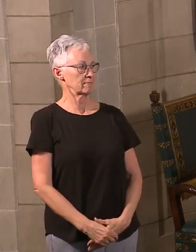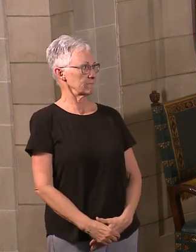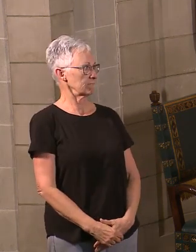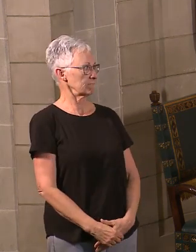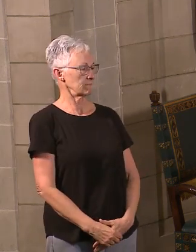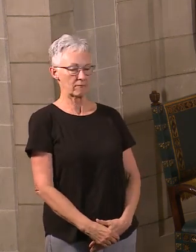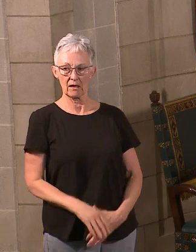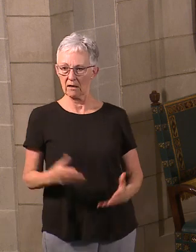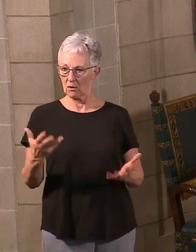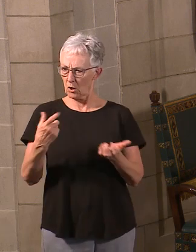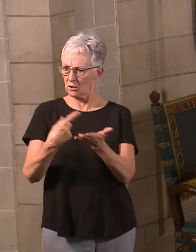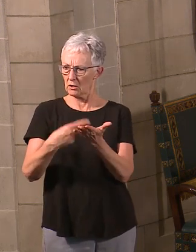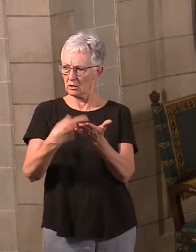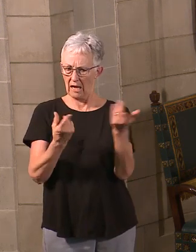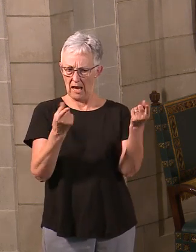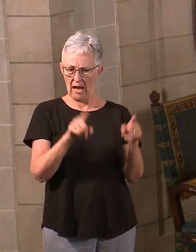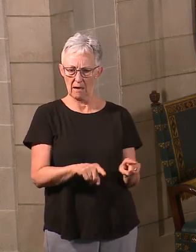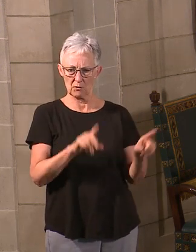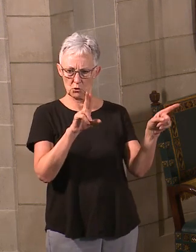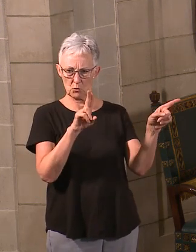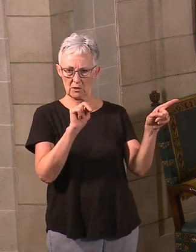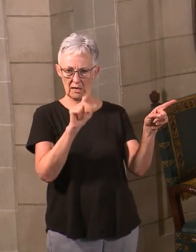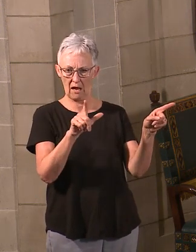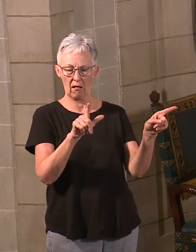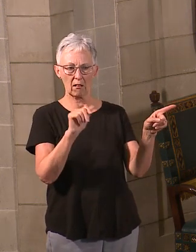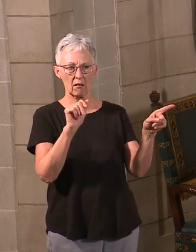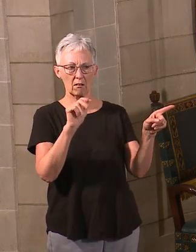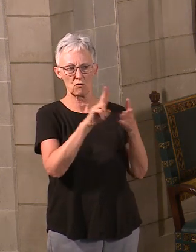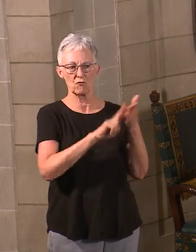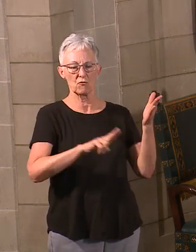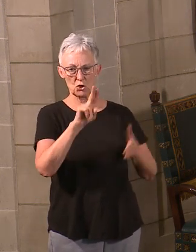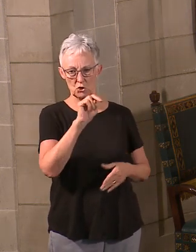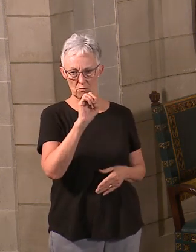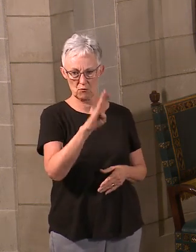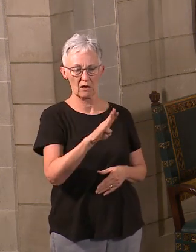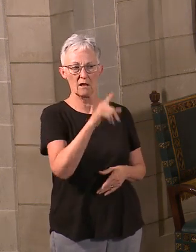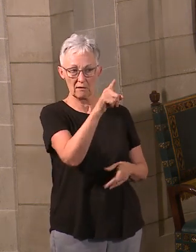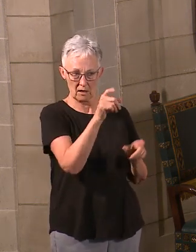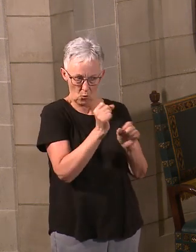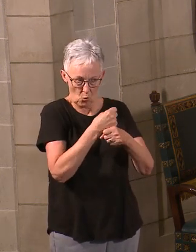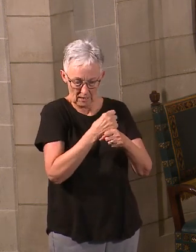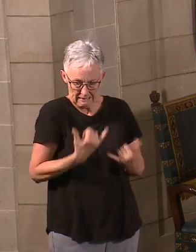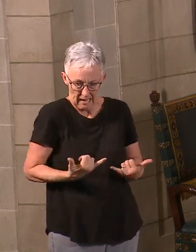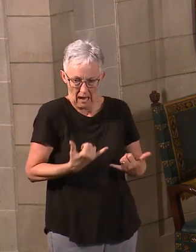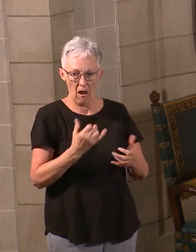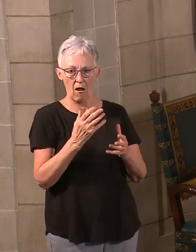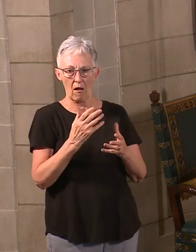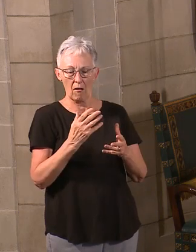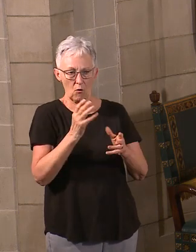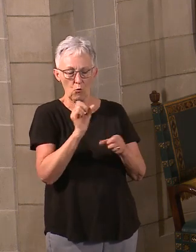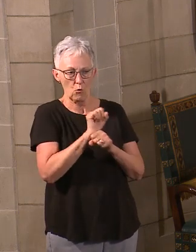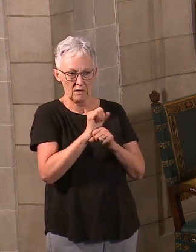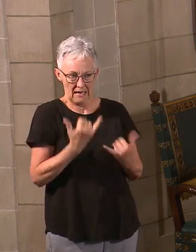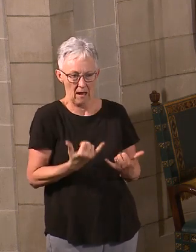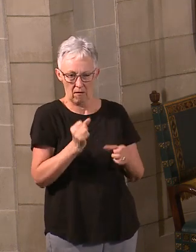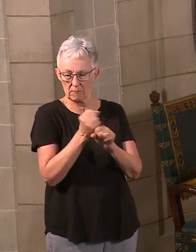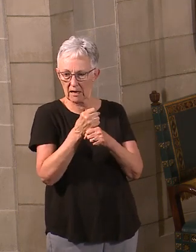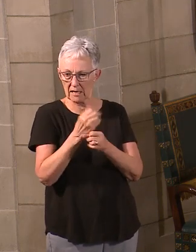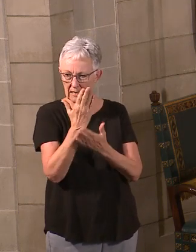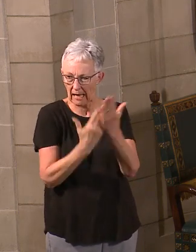University of Nebraska Lincoln Innovation Campus. They're working to produce hand sanitizer, so congrats to all the folks over there. They're working